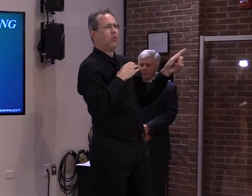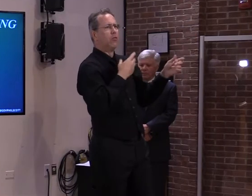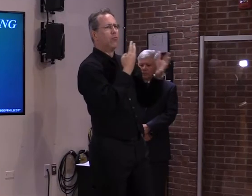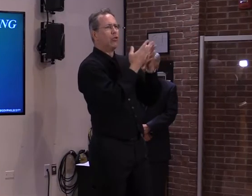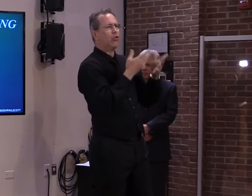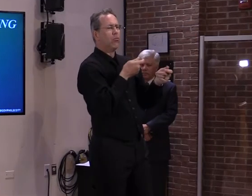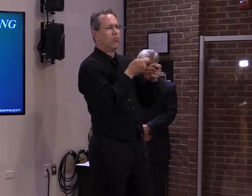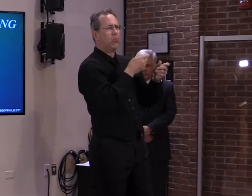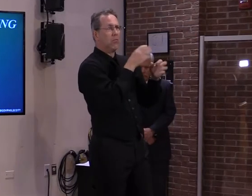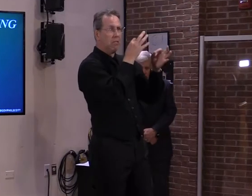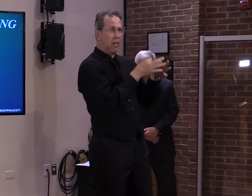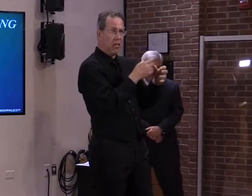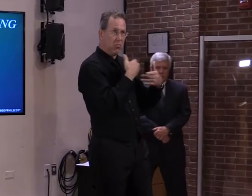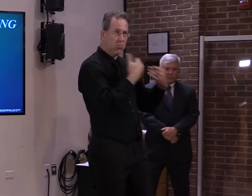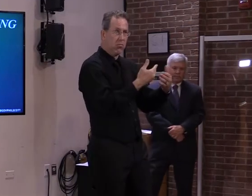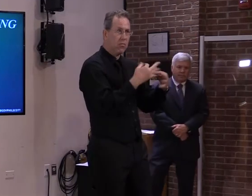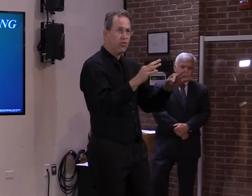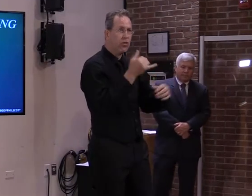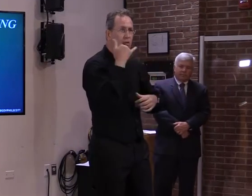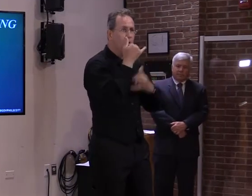Okay, thank you.